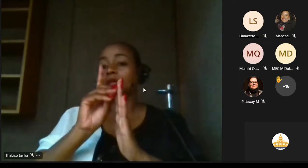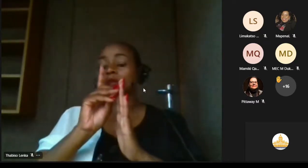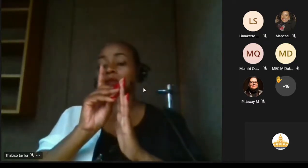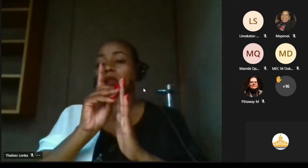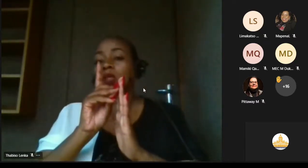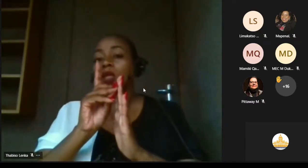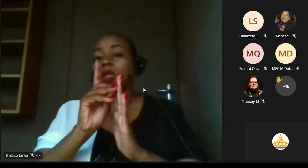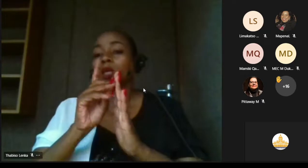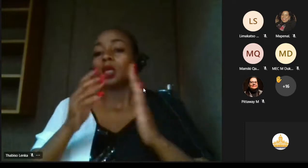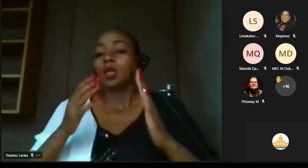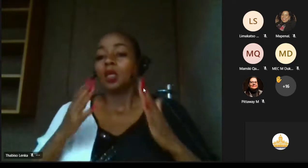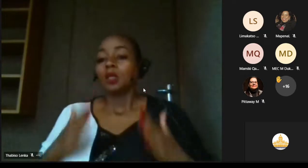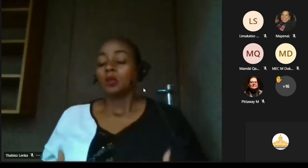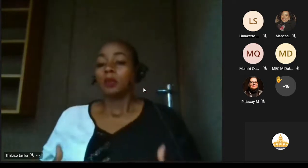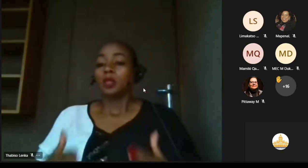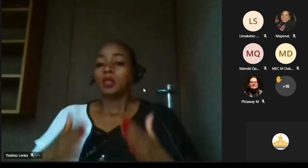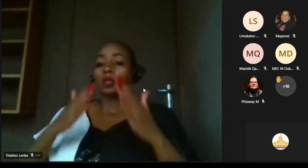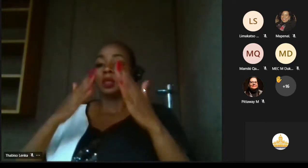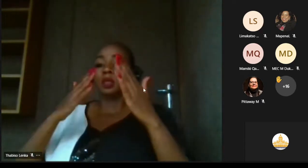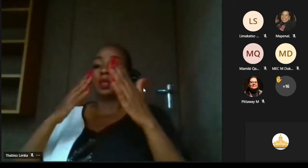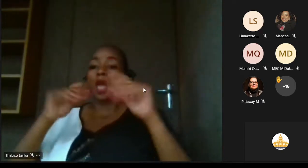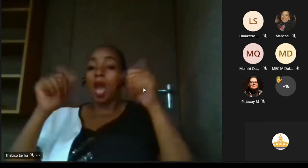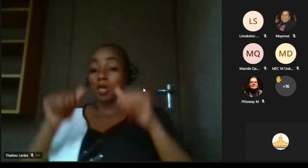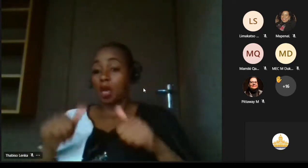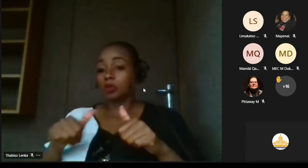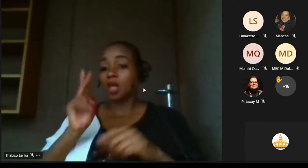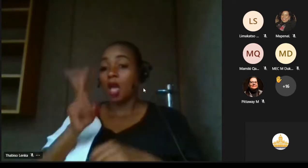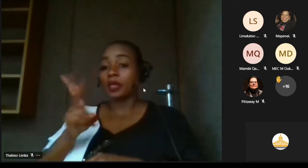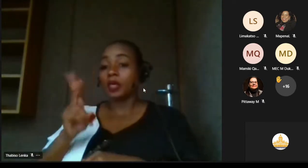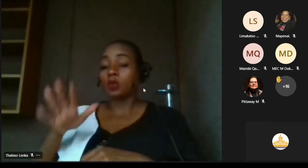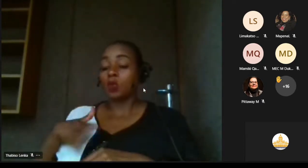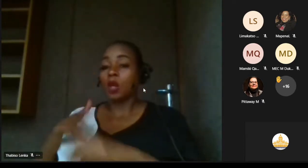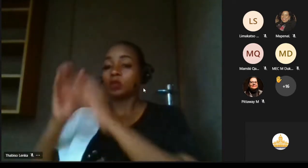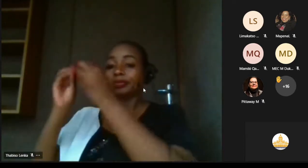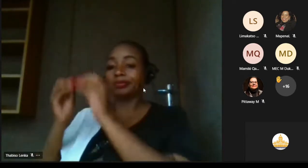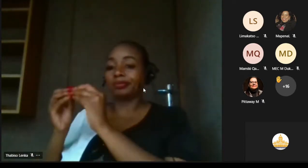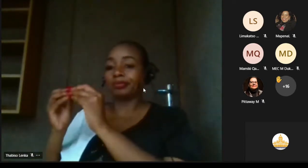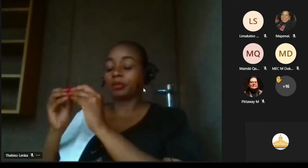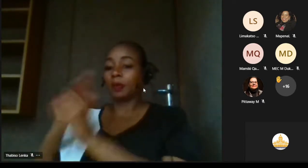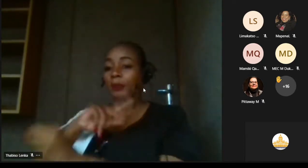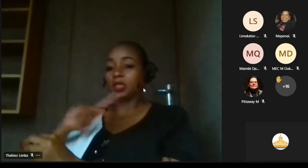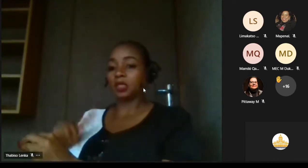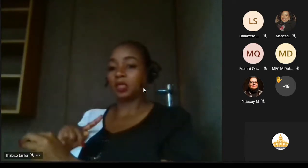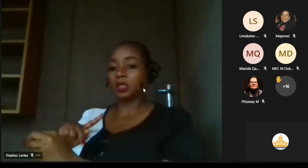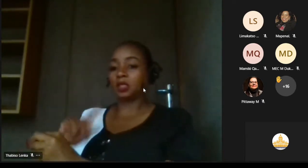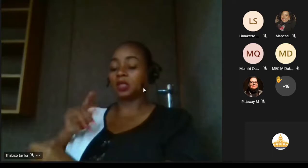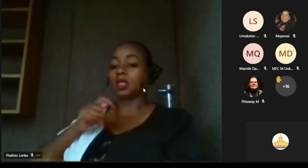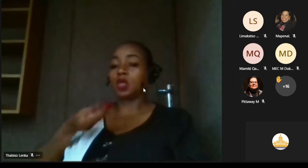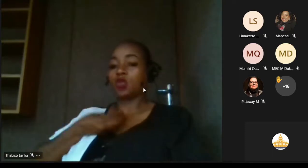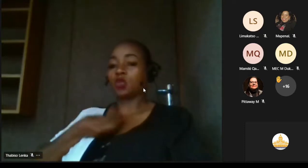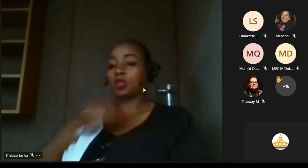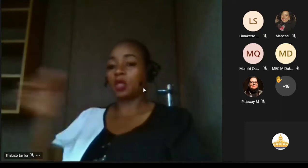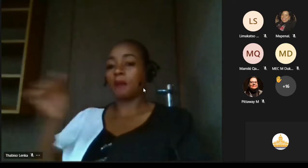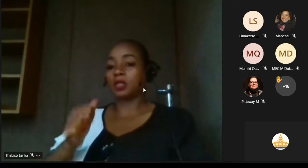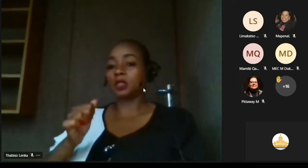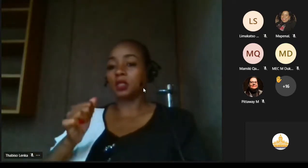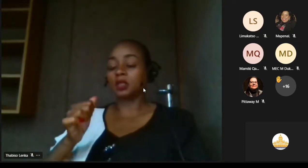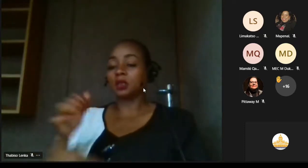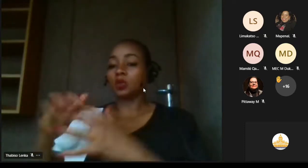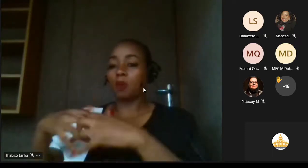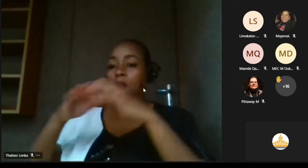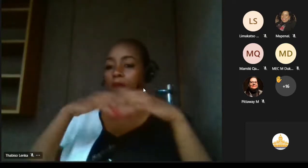and capable human capital across municipalities. We're also looking at adjustments on the presidential youth employment intervention of